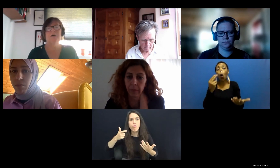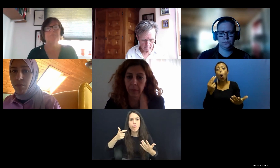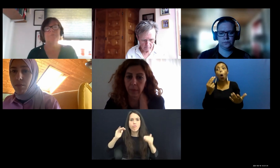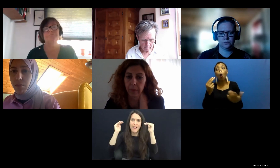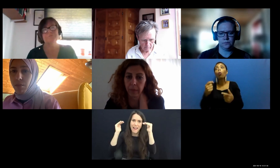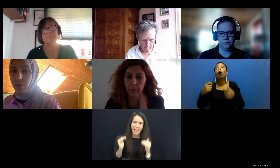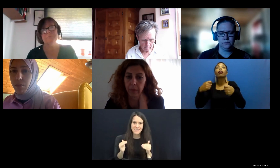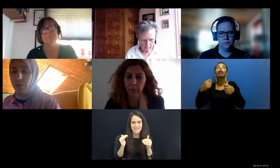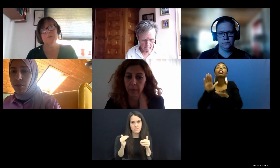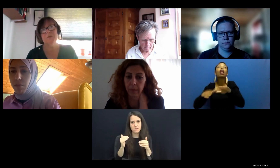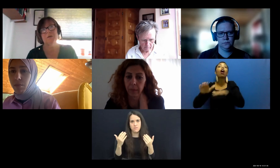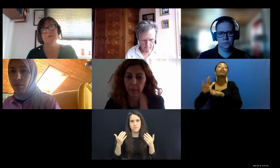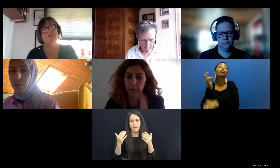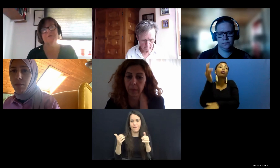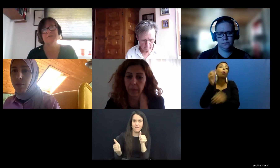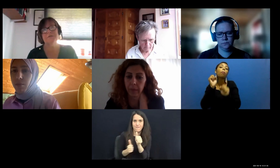personal